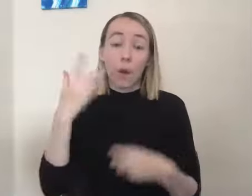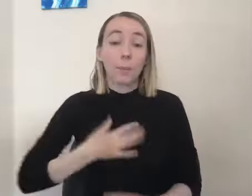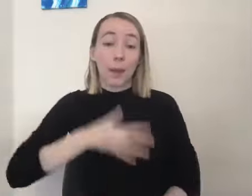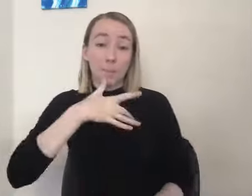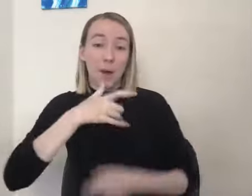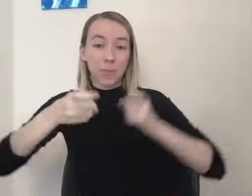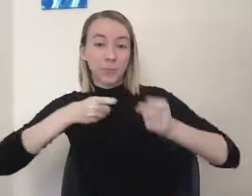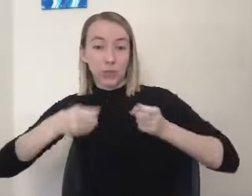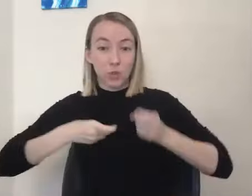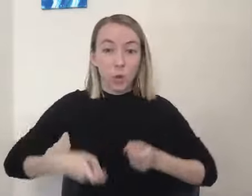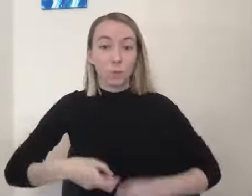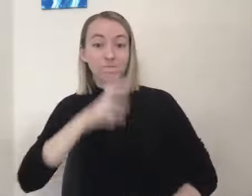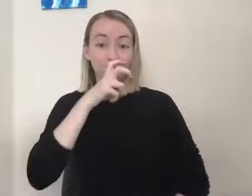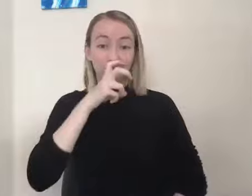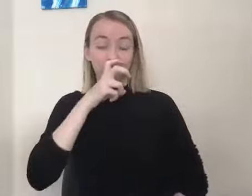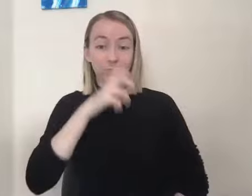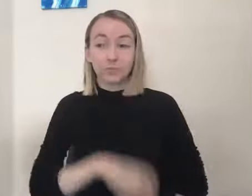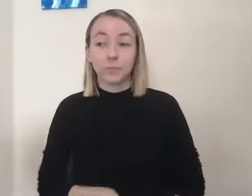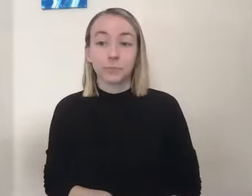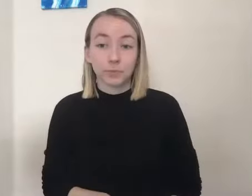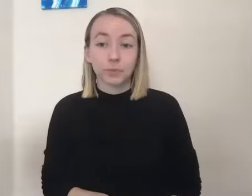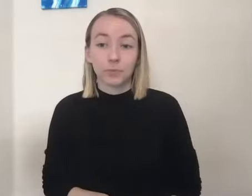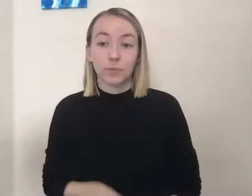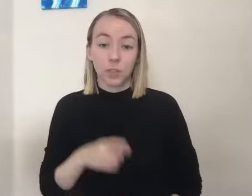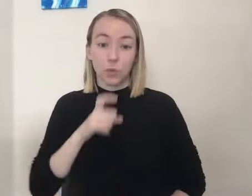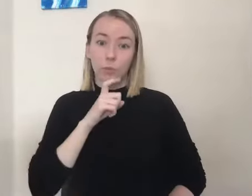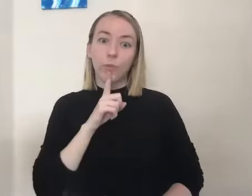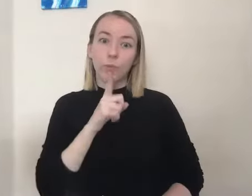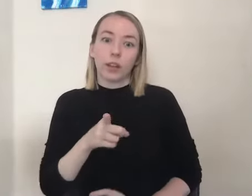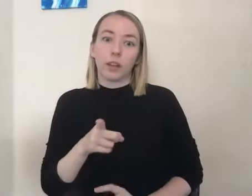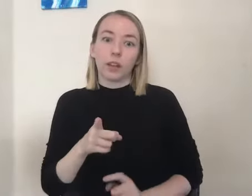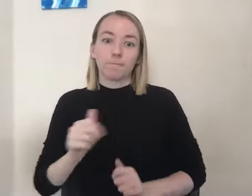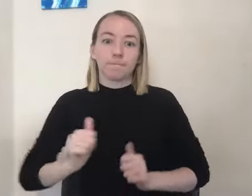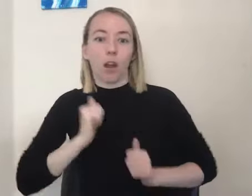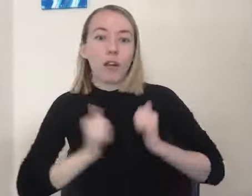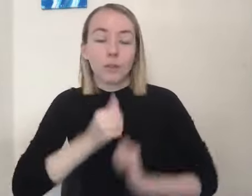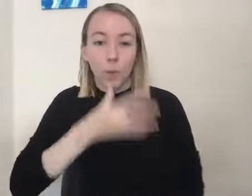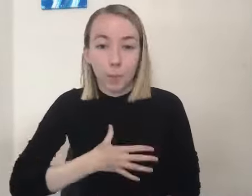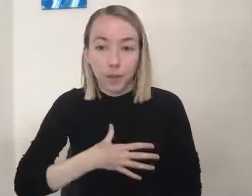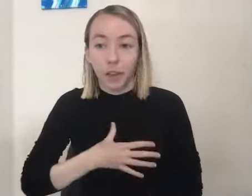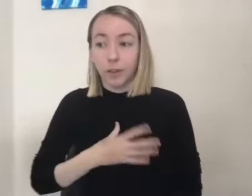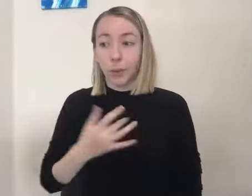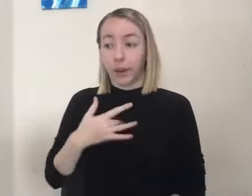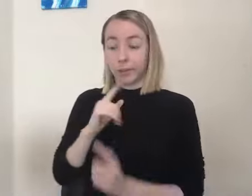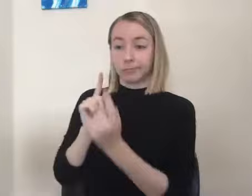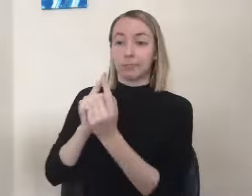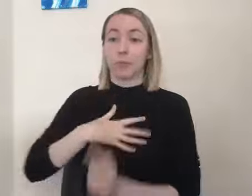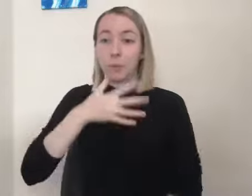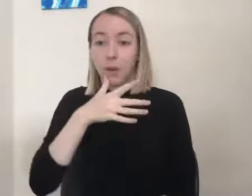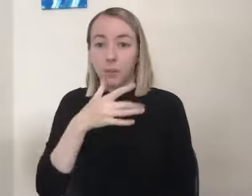new beginning where I thought, I need to try and work this relationship with my mum, which was very difficult because she was a control freak.